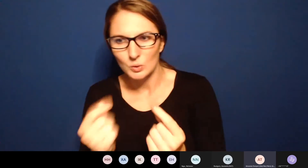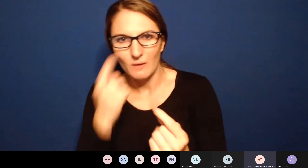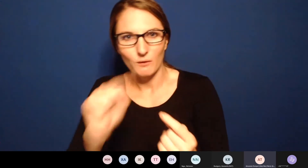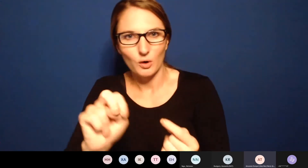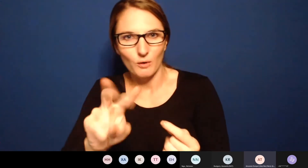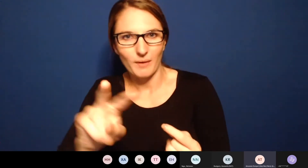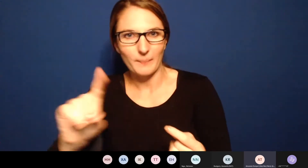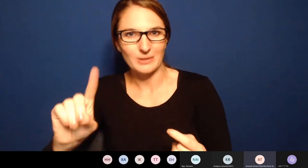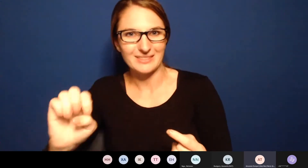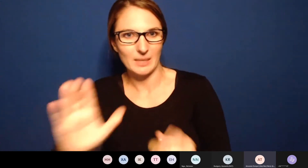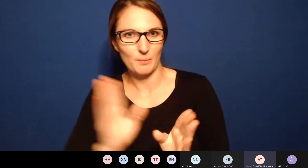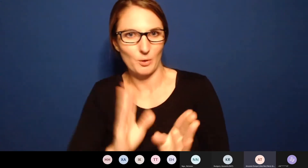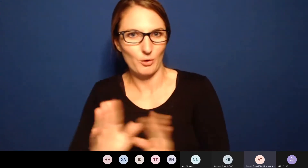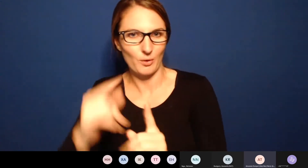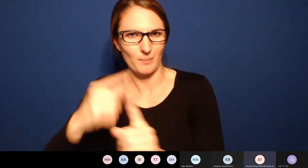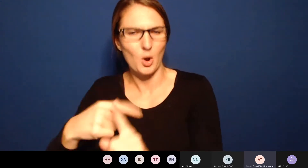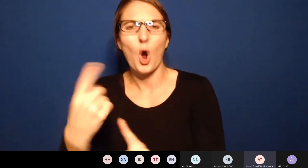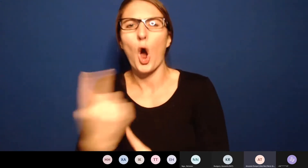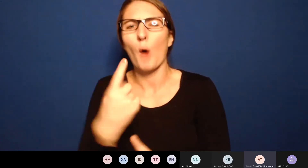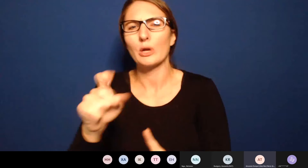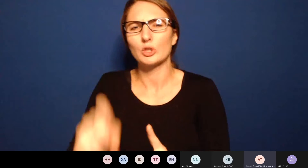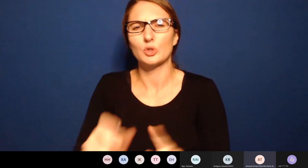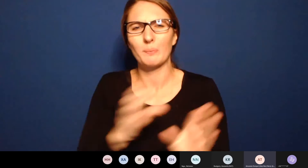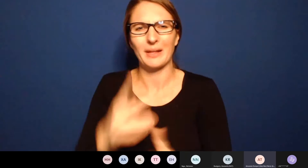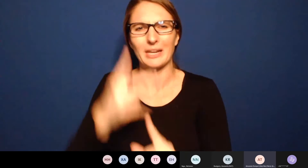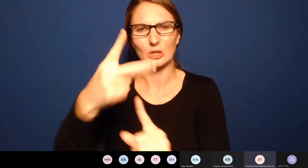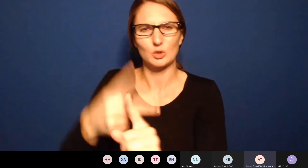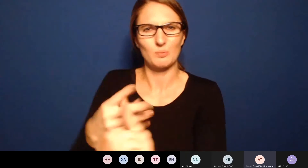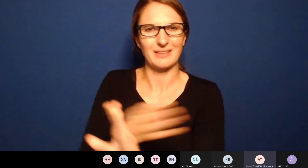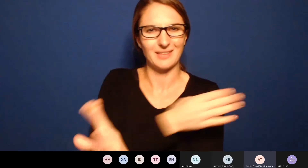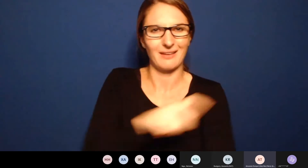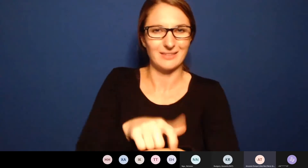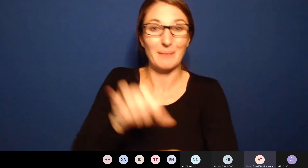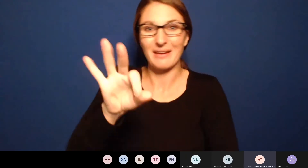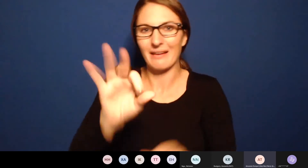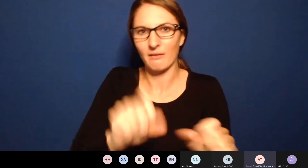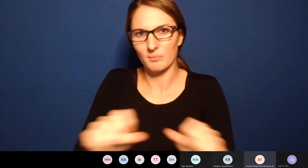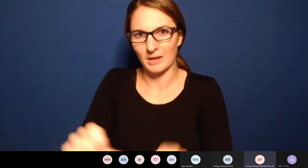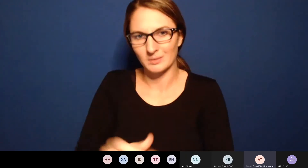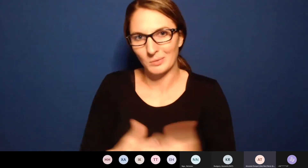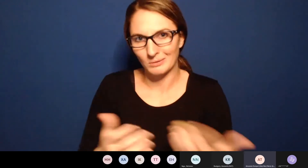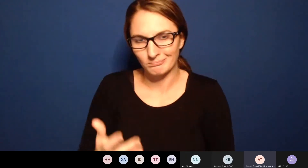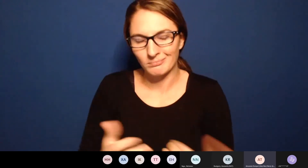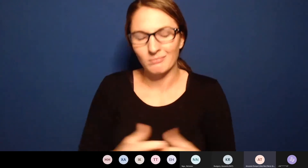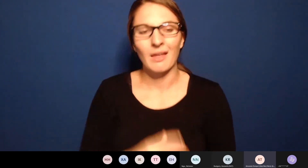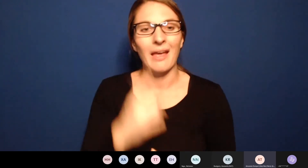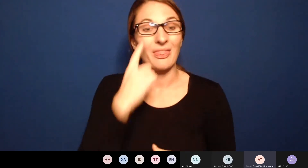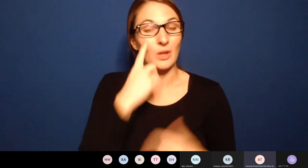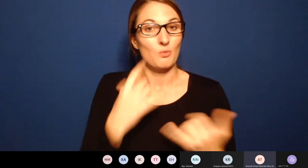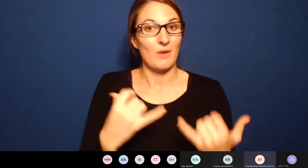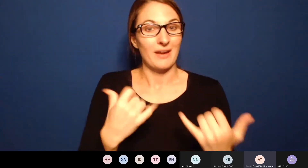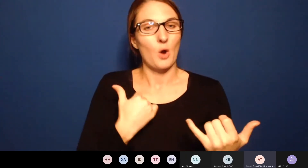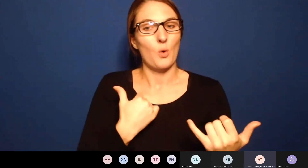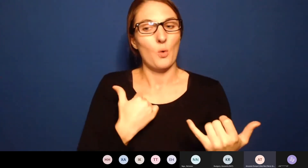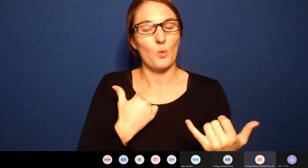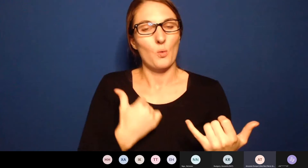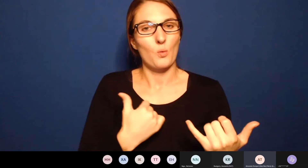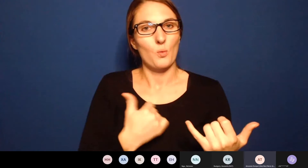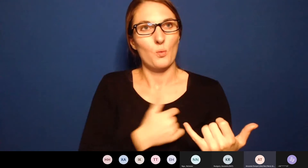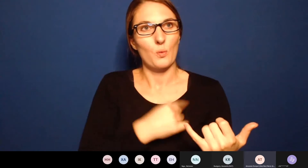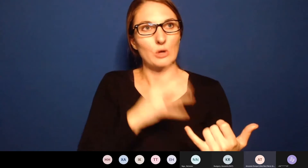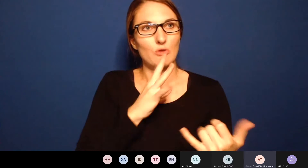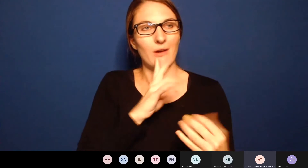and December. We should always be planning, you know, 2 months ahead if we can. So I think right now what we're doing is talking about what's